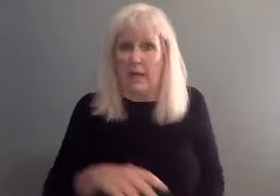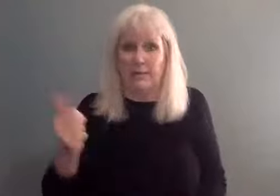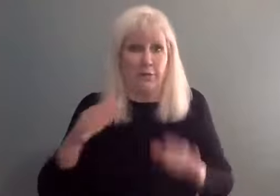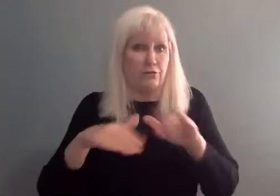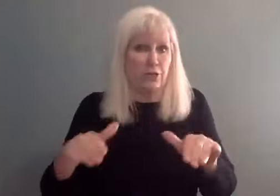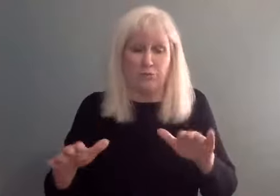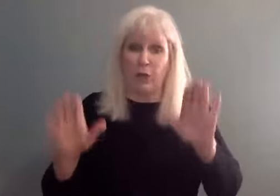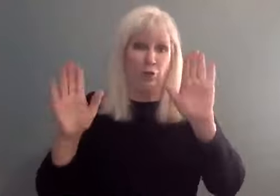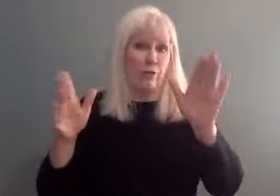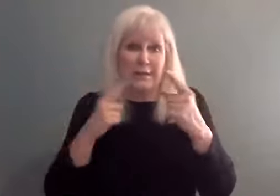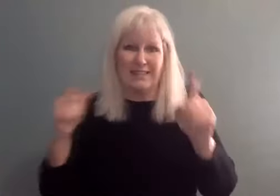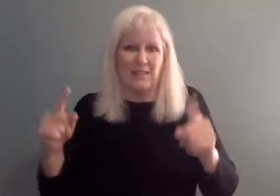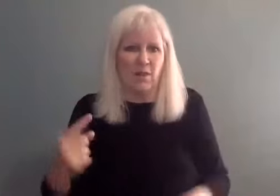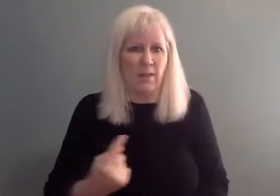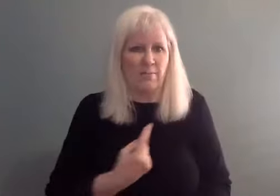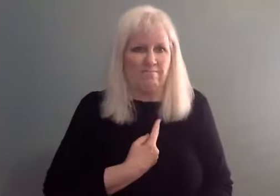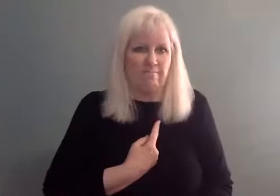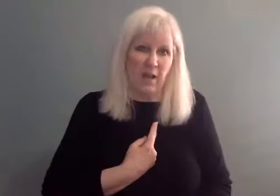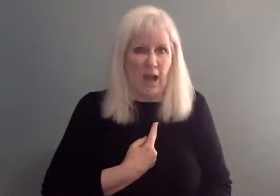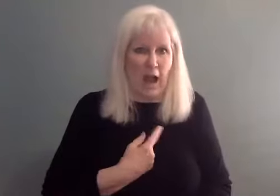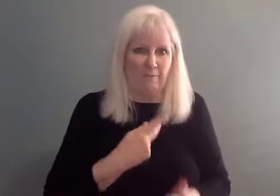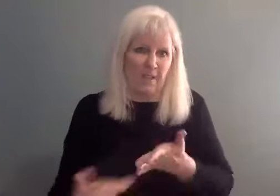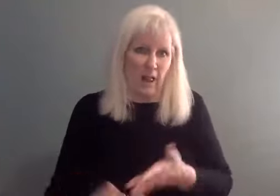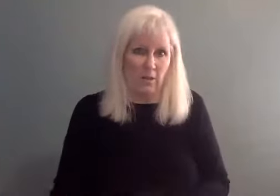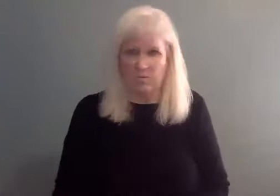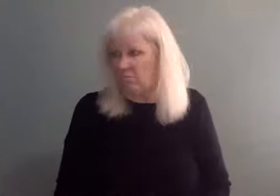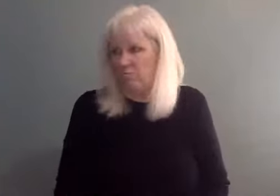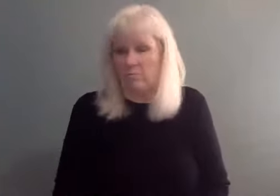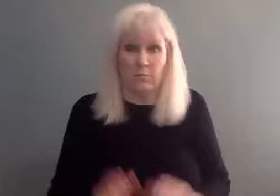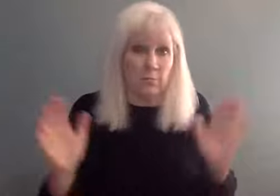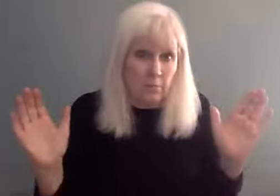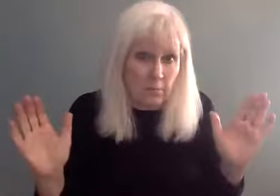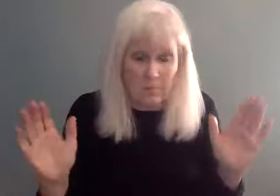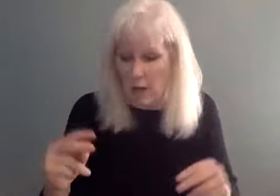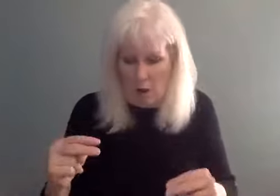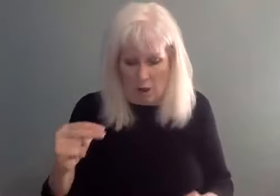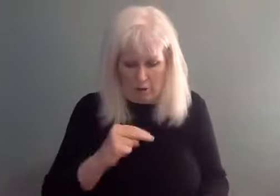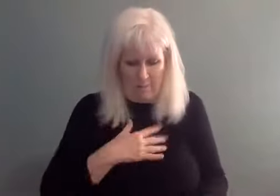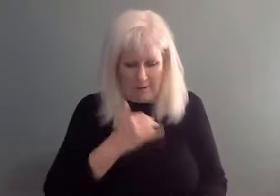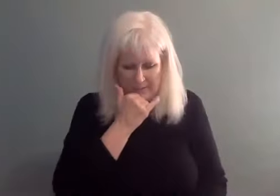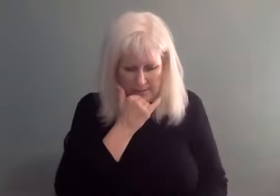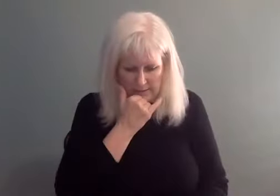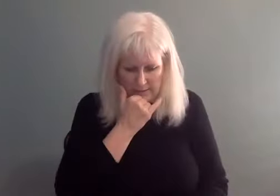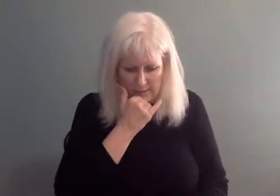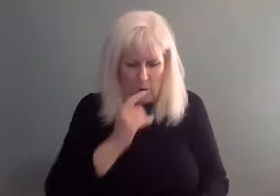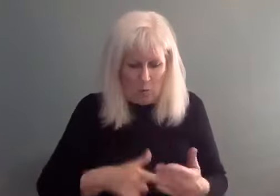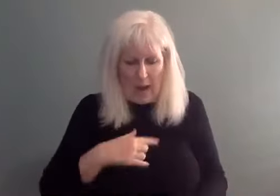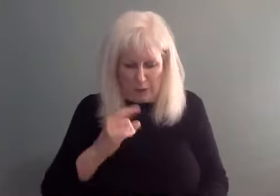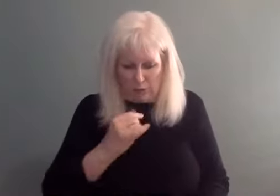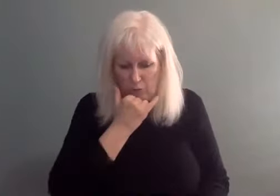me. And I have to look at my mistakes, and I have to look at my wrongs. When I did another inventory